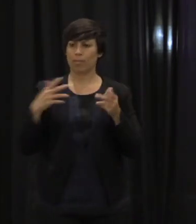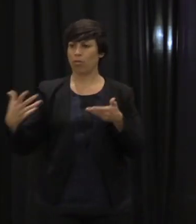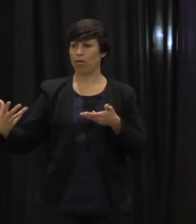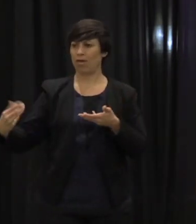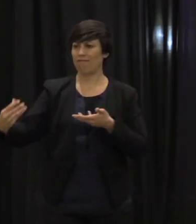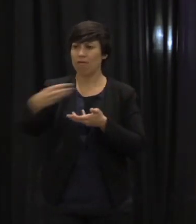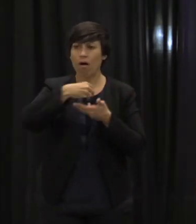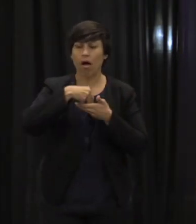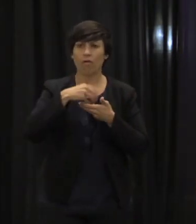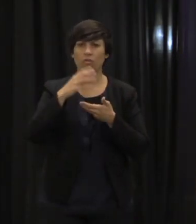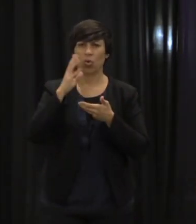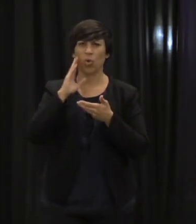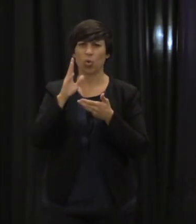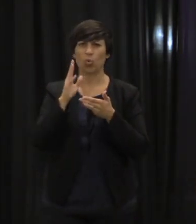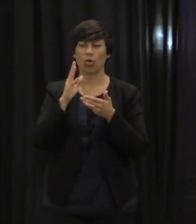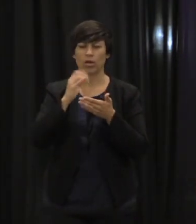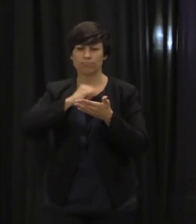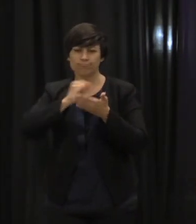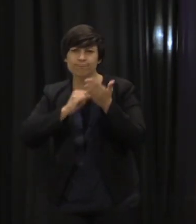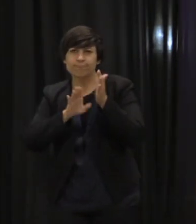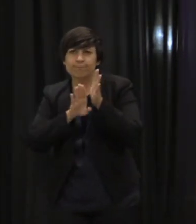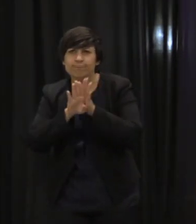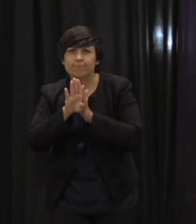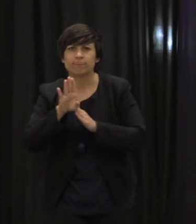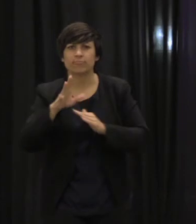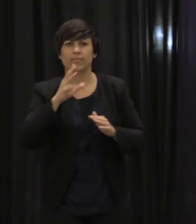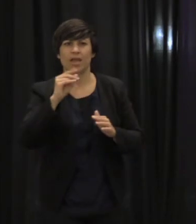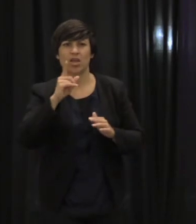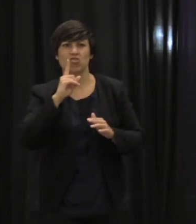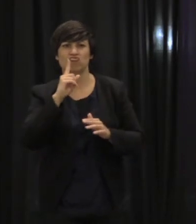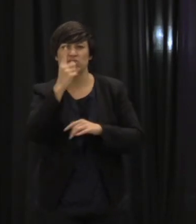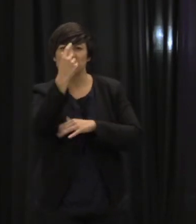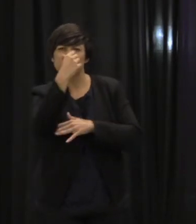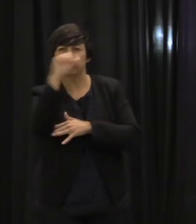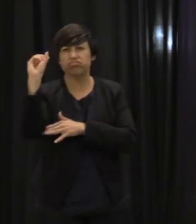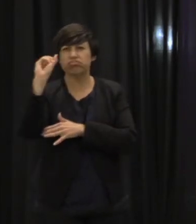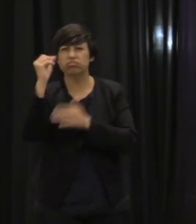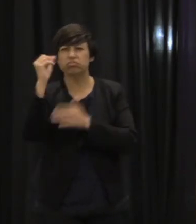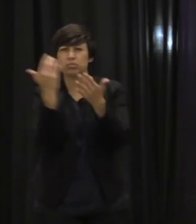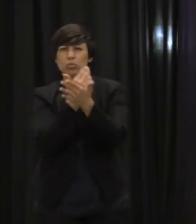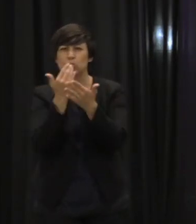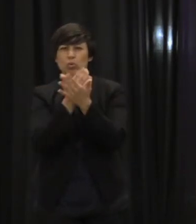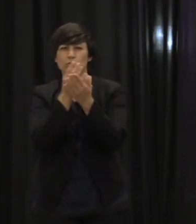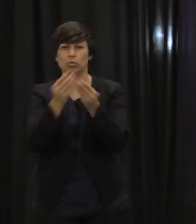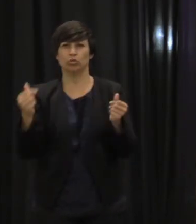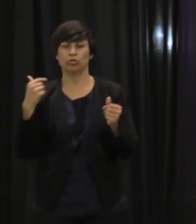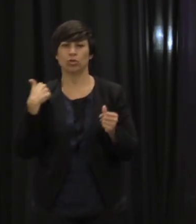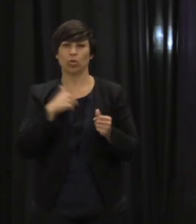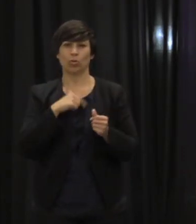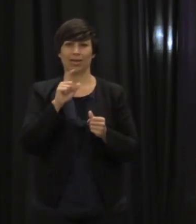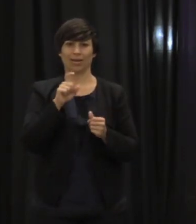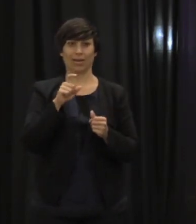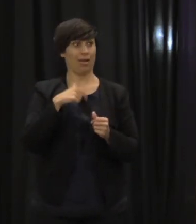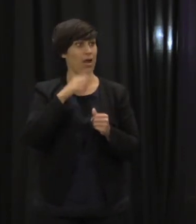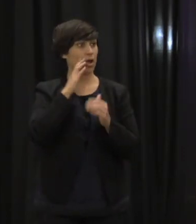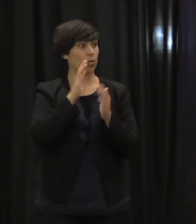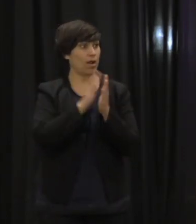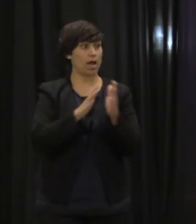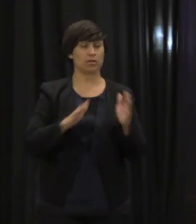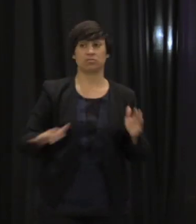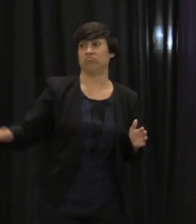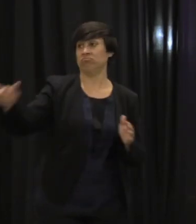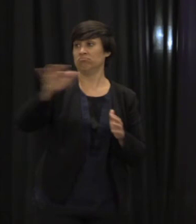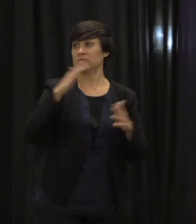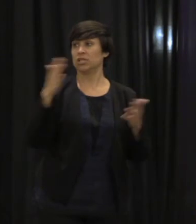who are willing to build the alternative and renegade solutions that we so desperately need. So I would ask all of you here, what are